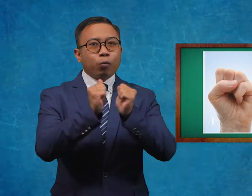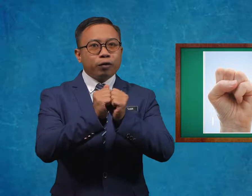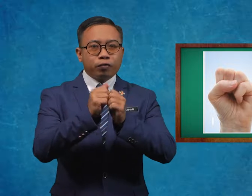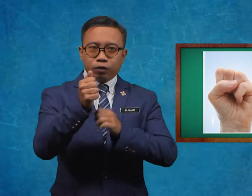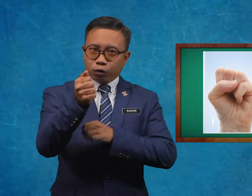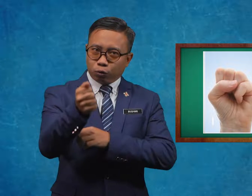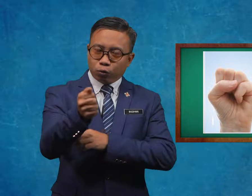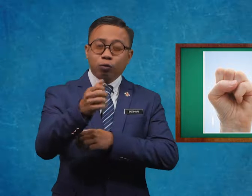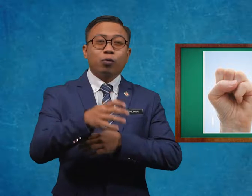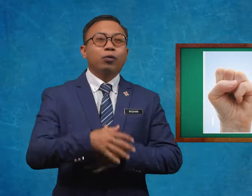with you.